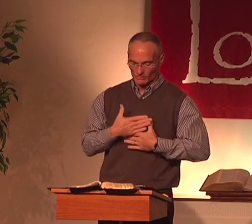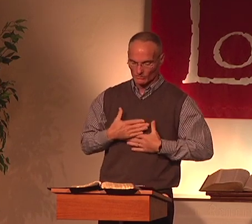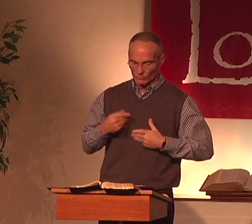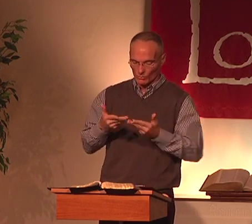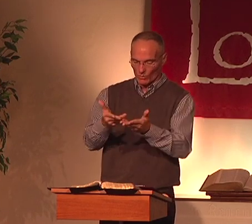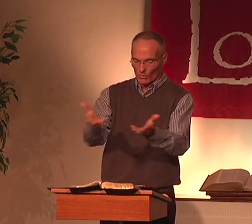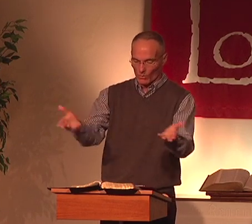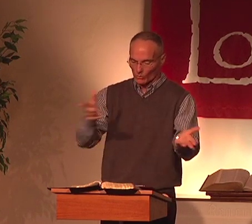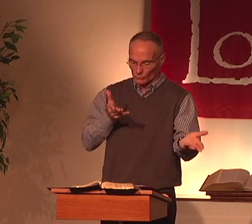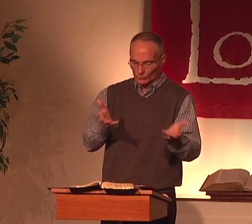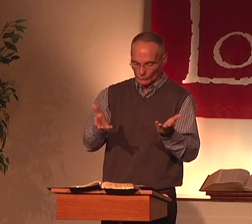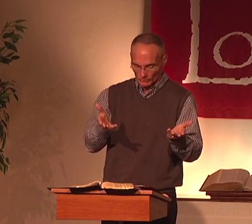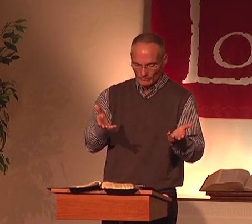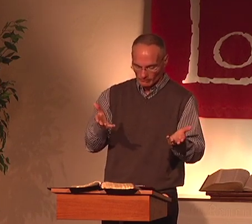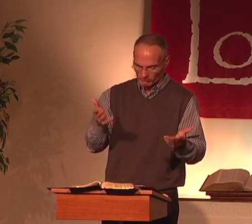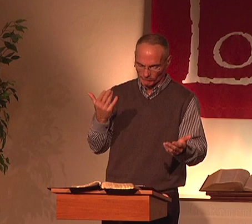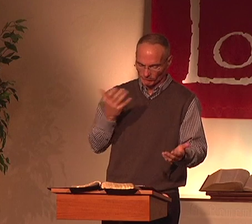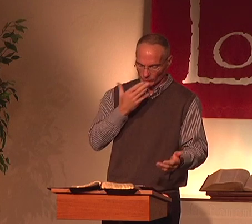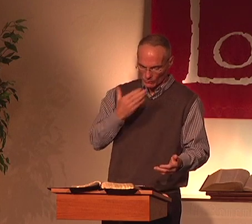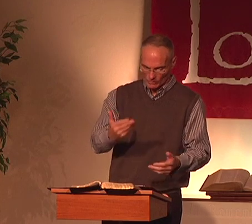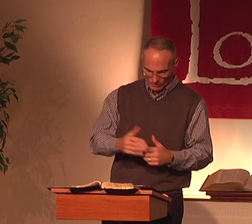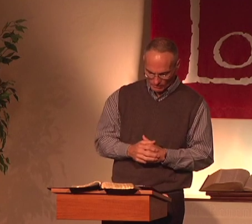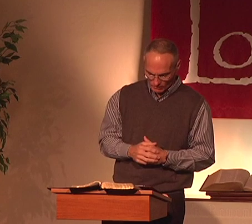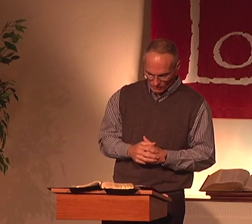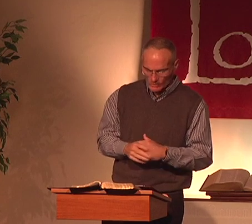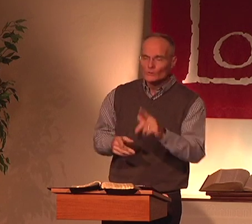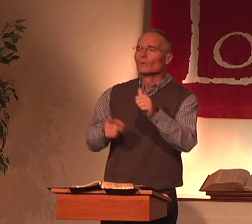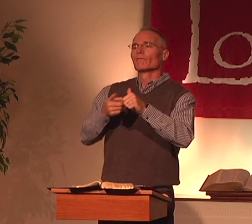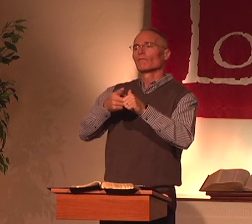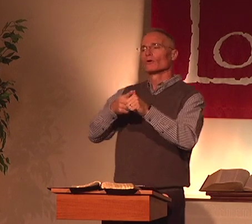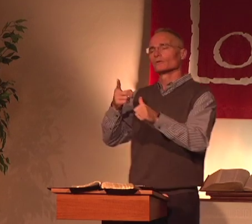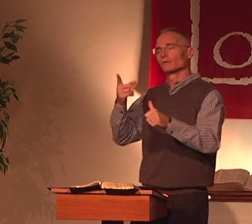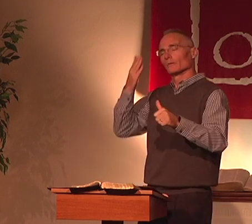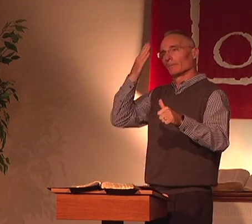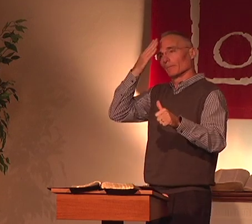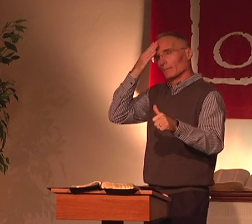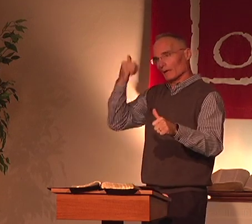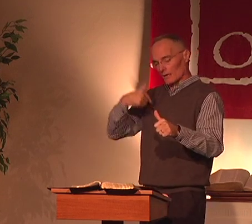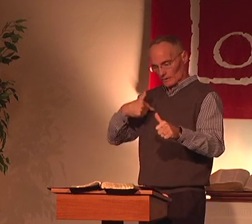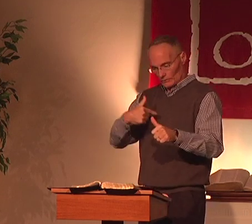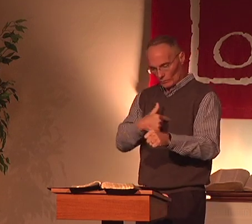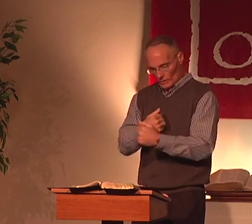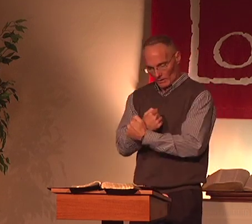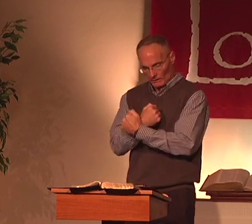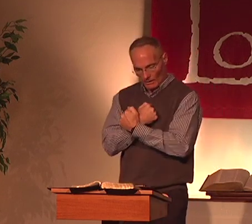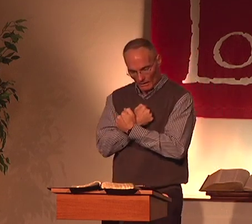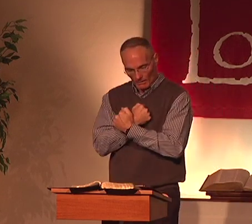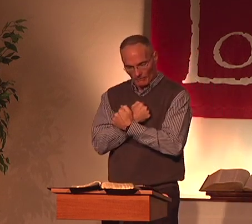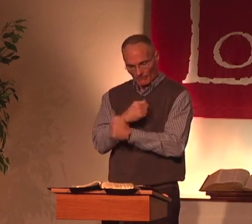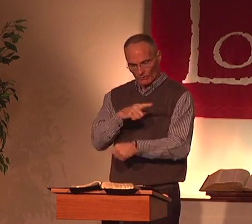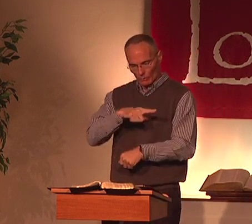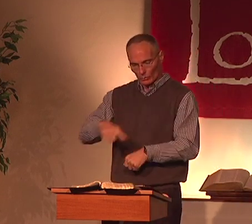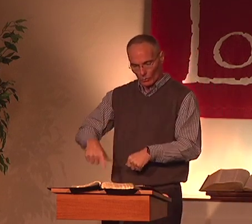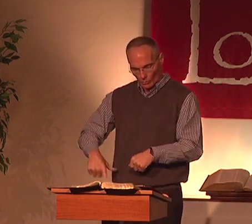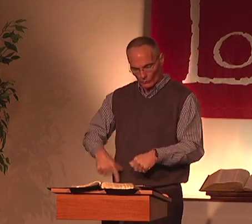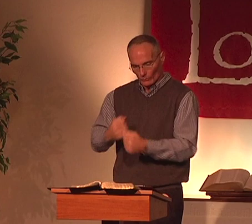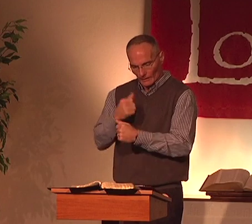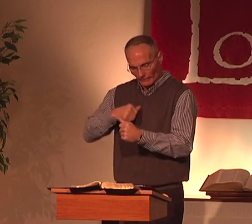appreciation To all Who serve So well So first of all Because we love The Lord